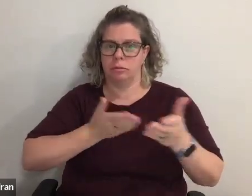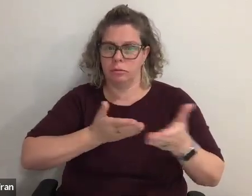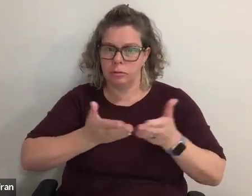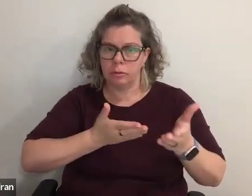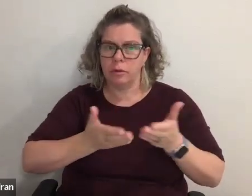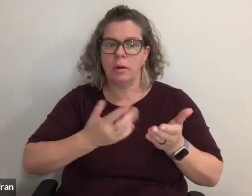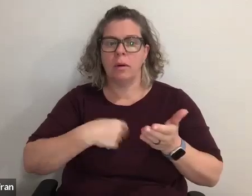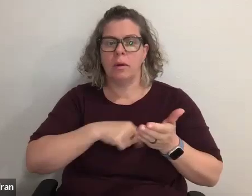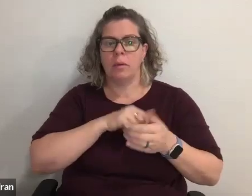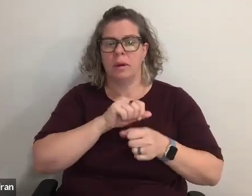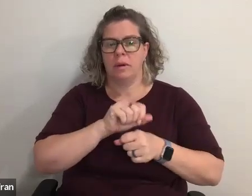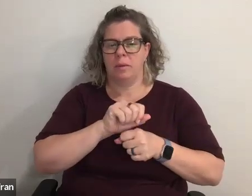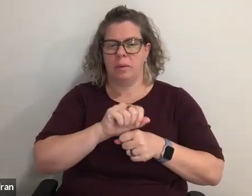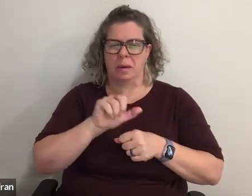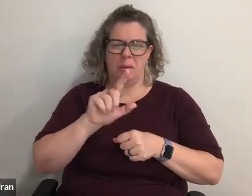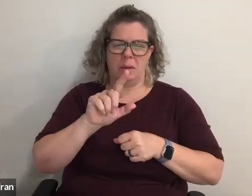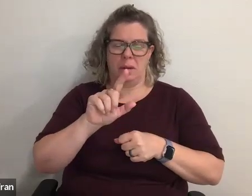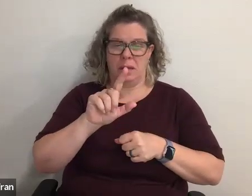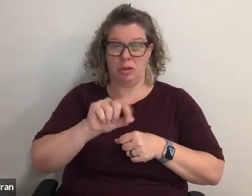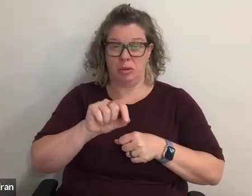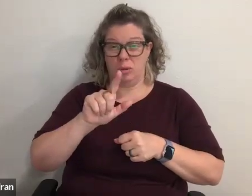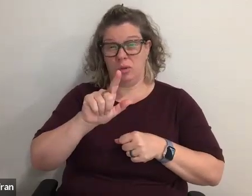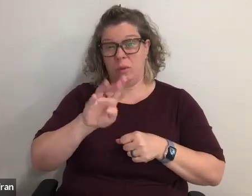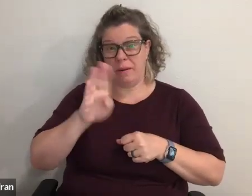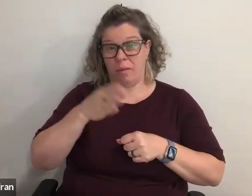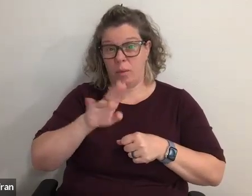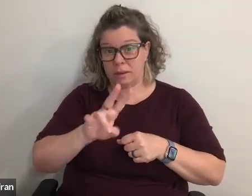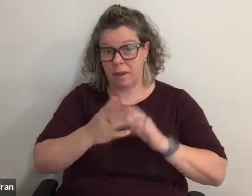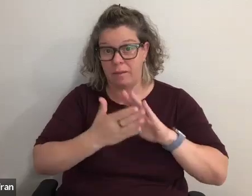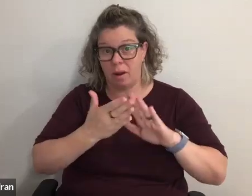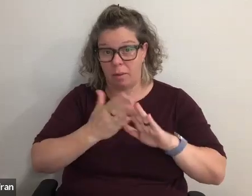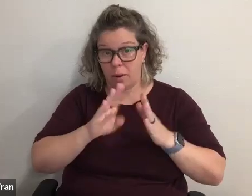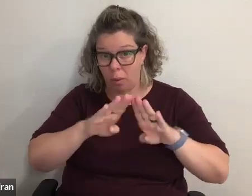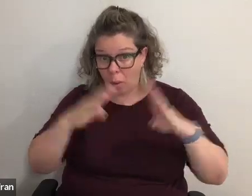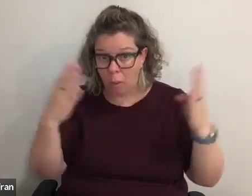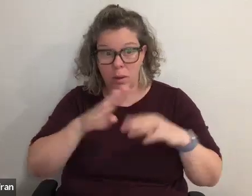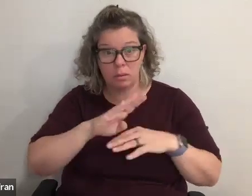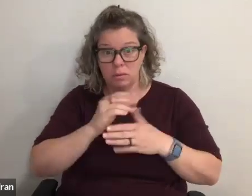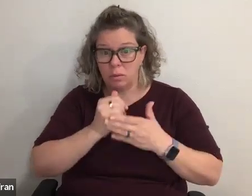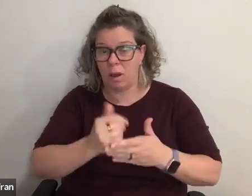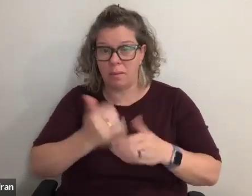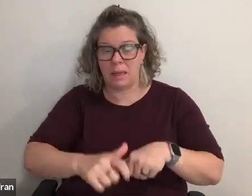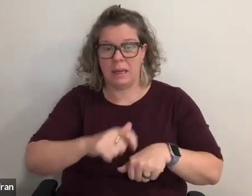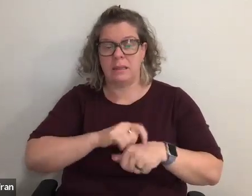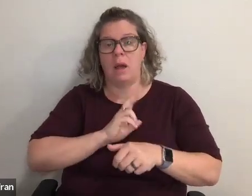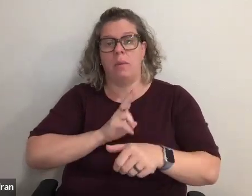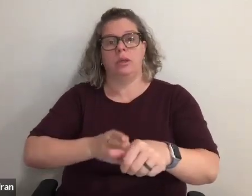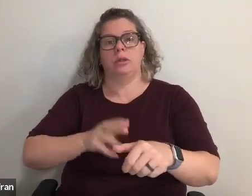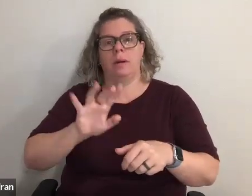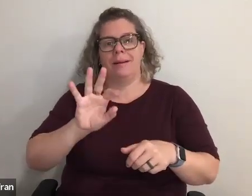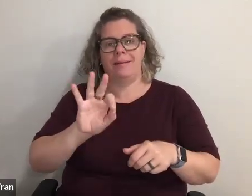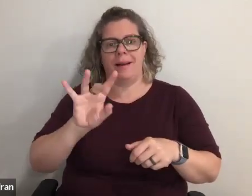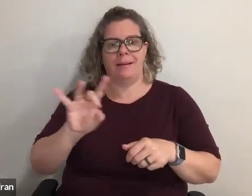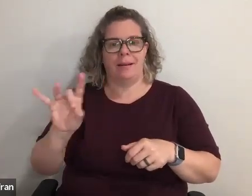We've worked towards 24/7 operations. We became a member of the 988 Suicide and